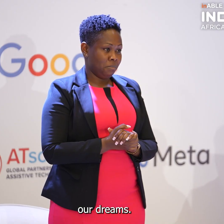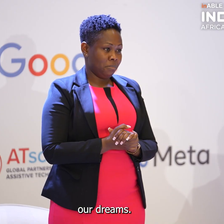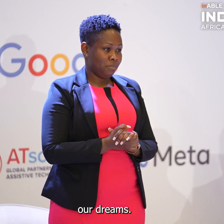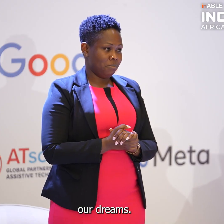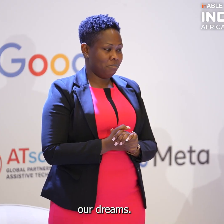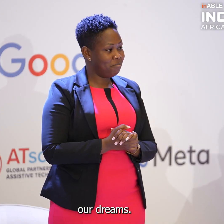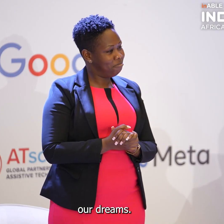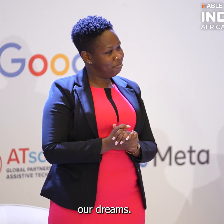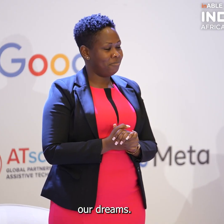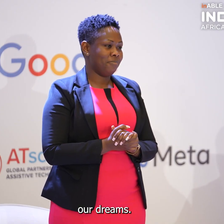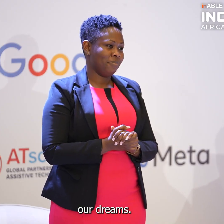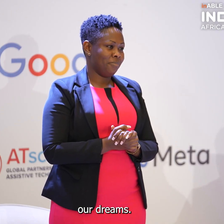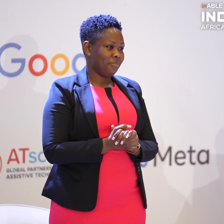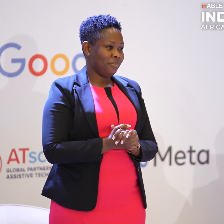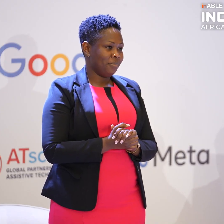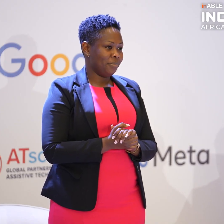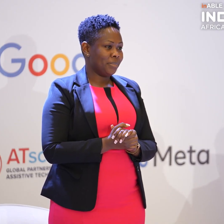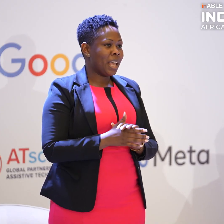dreams.